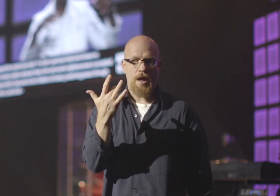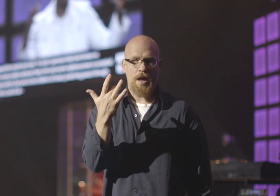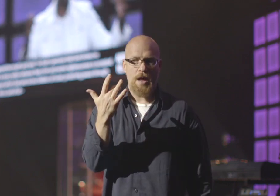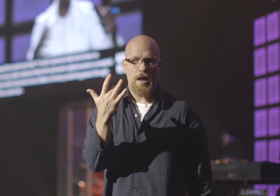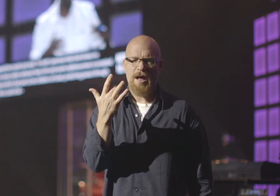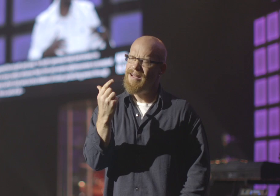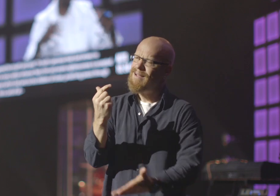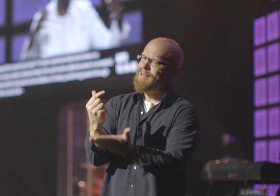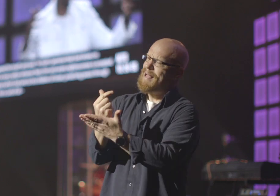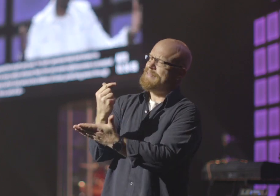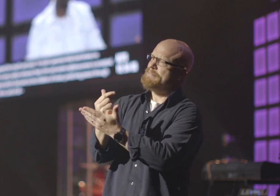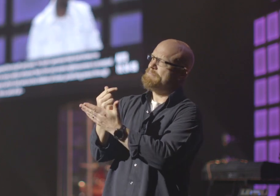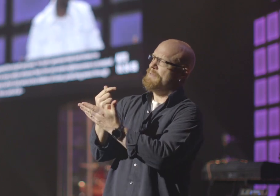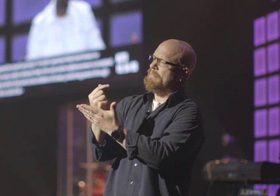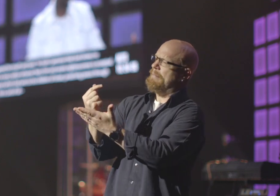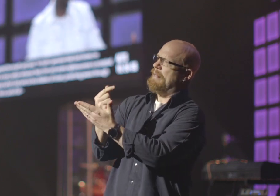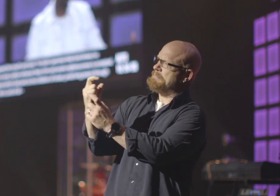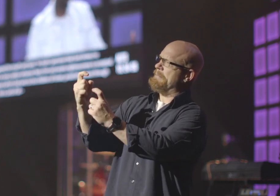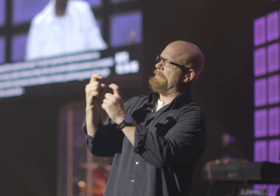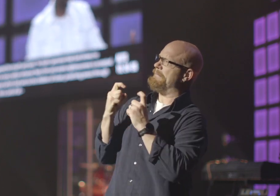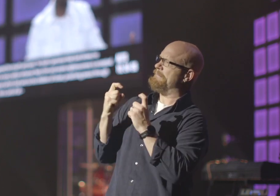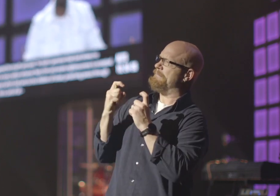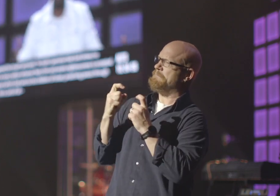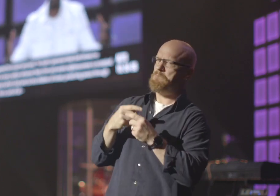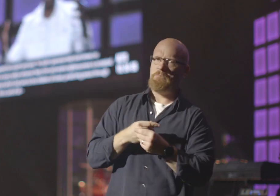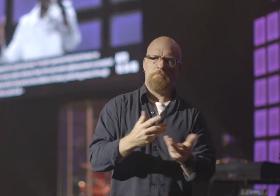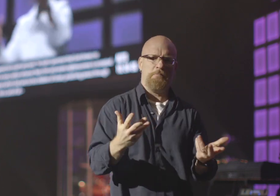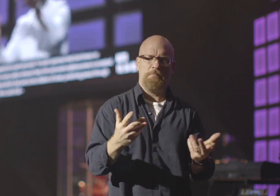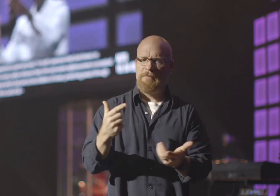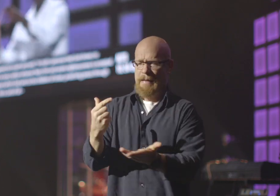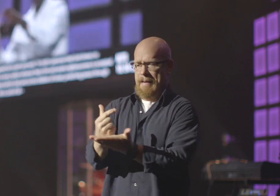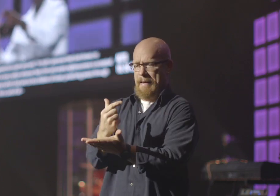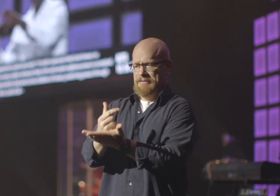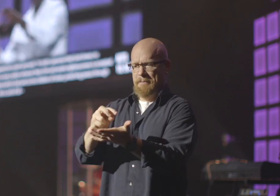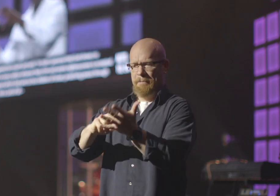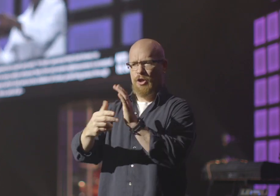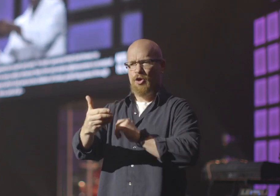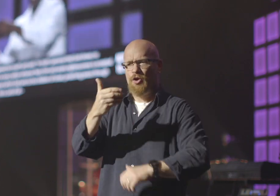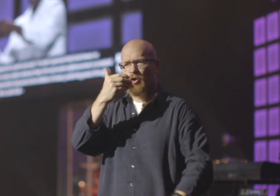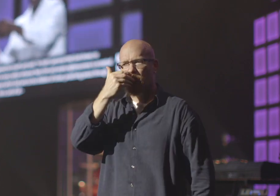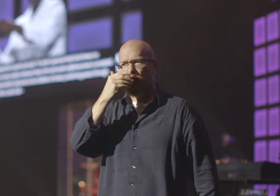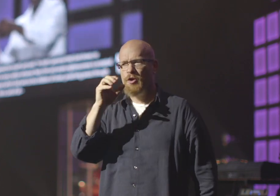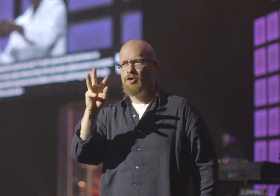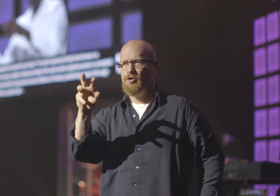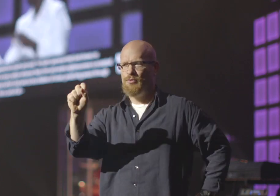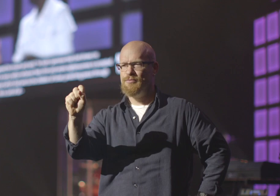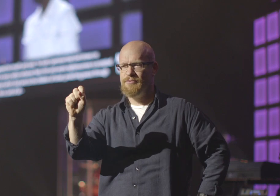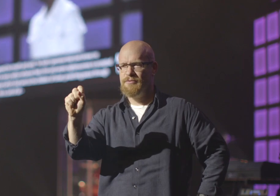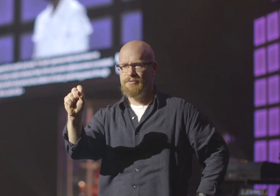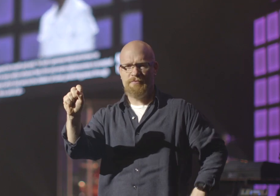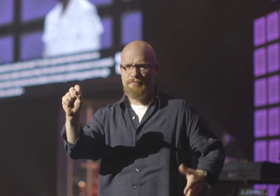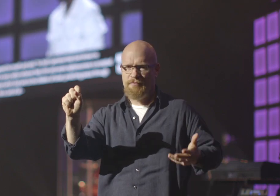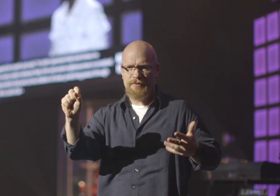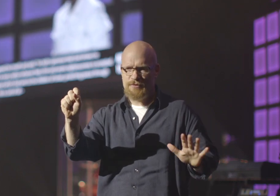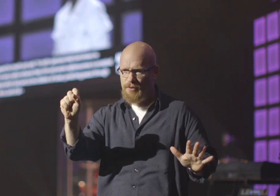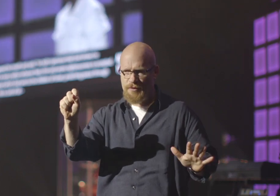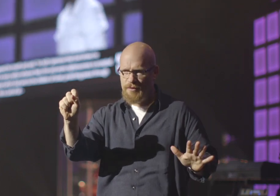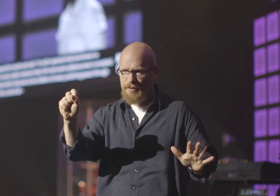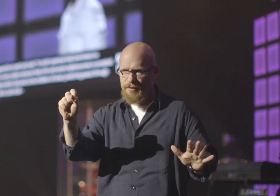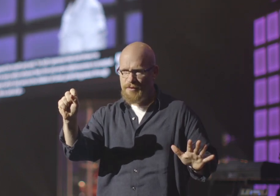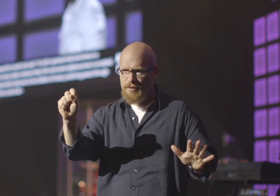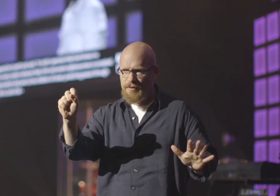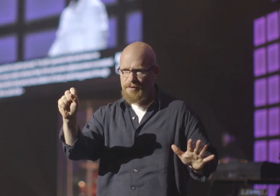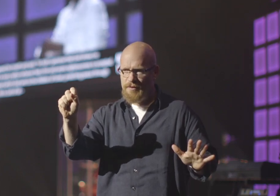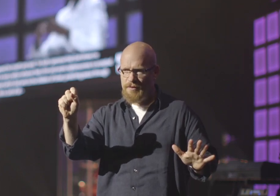of course the gospel means just good news. So God has some good news for Cornelius, okay? So let's look at this. It says,